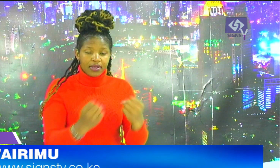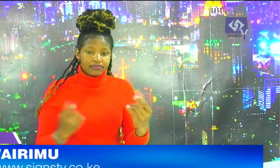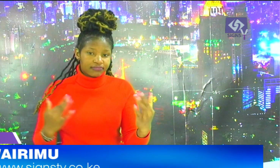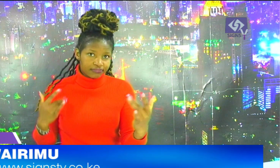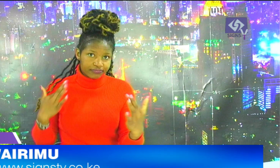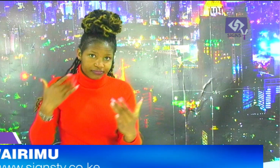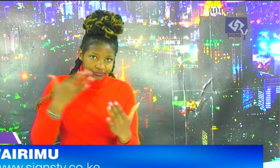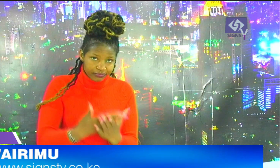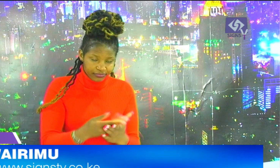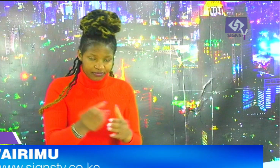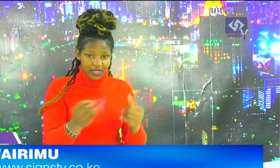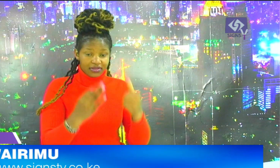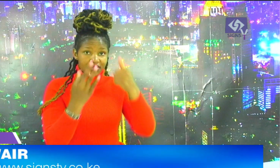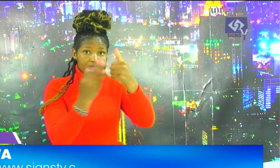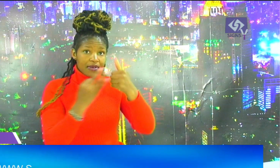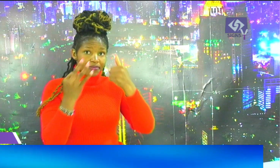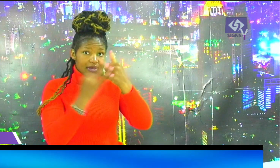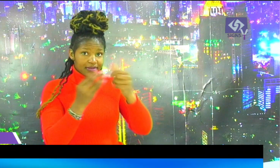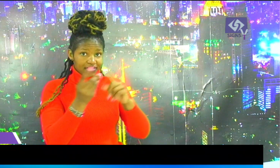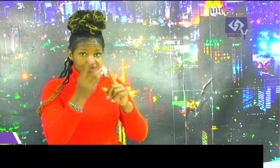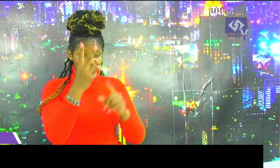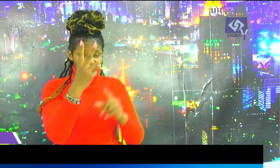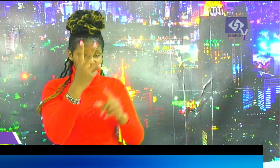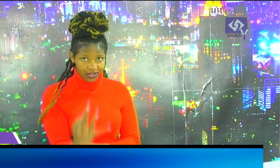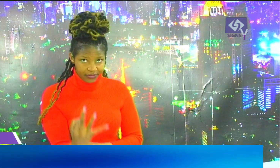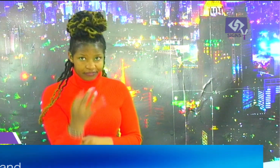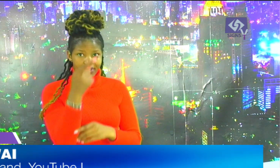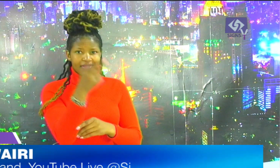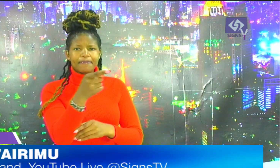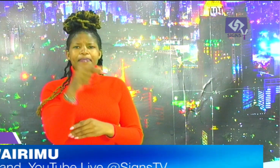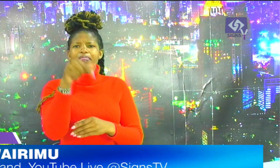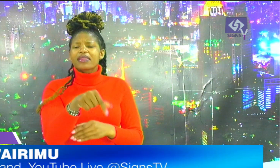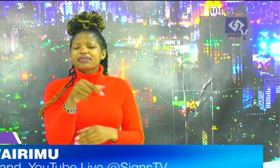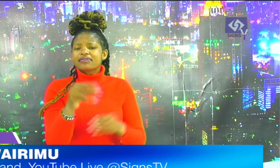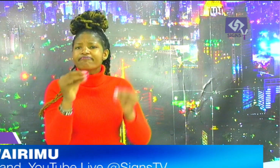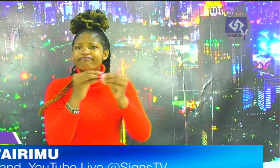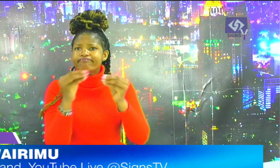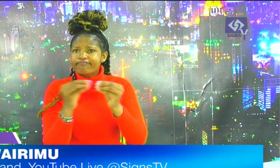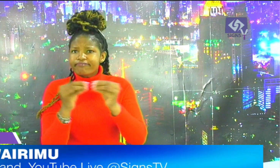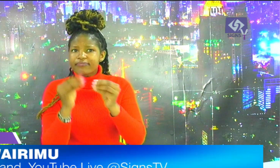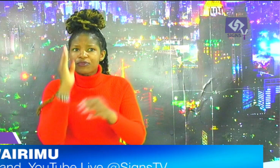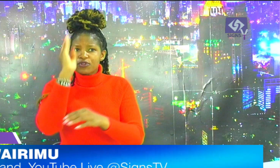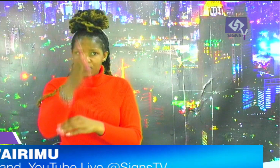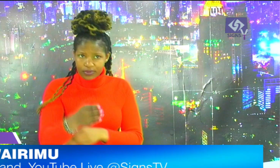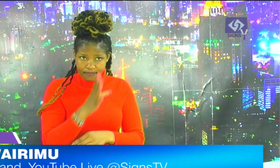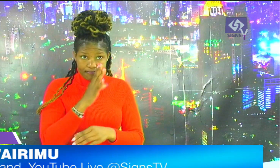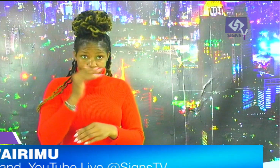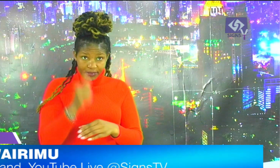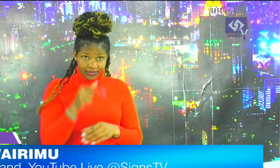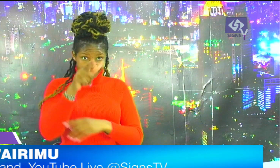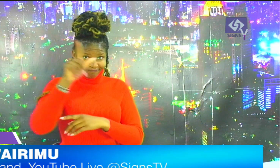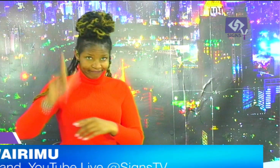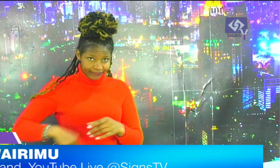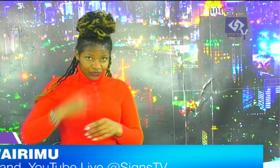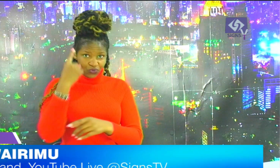The members of parliament have been on rest since August 23, and this session will be